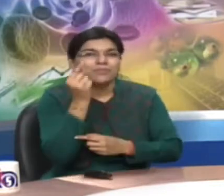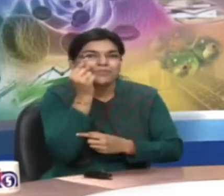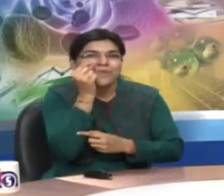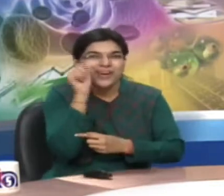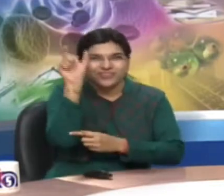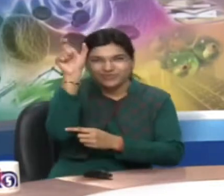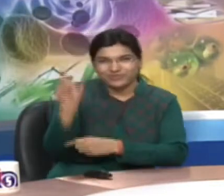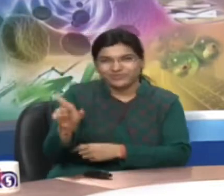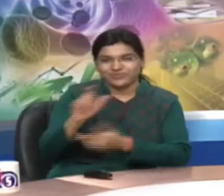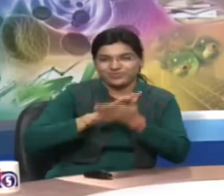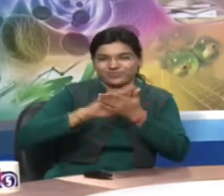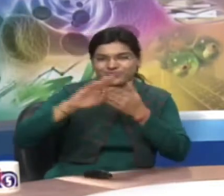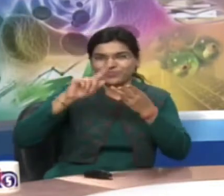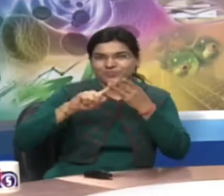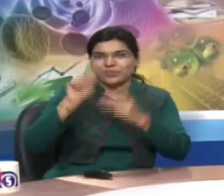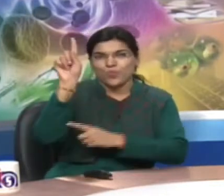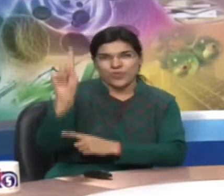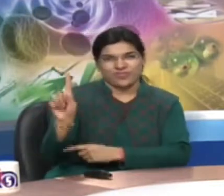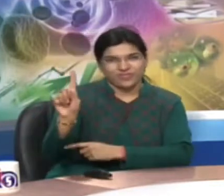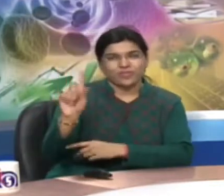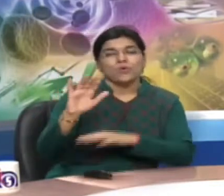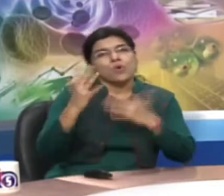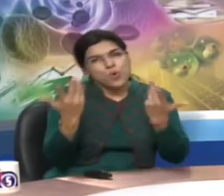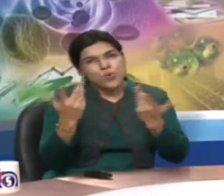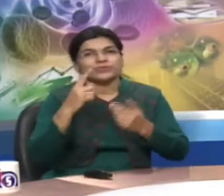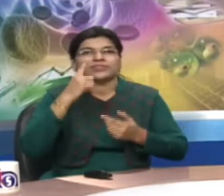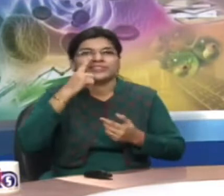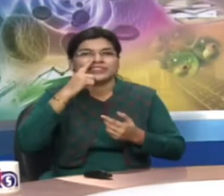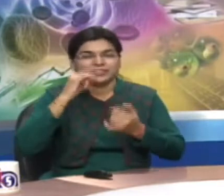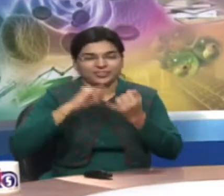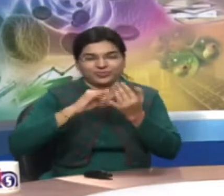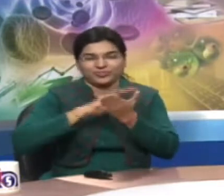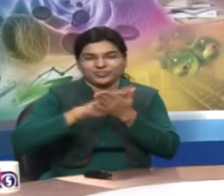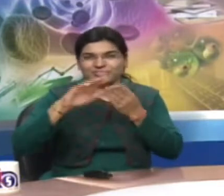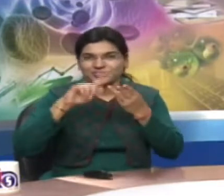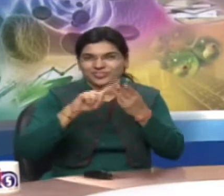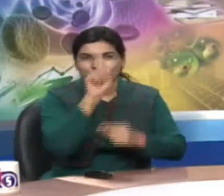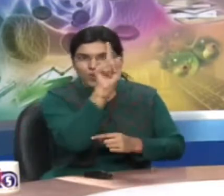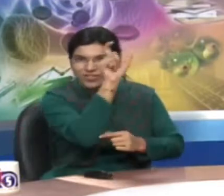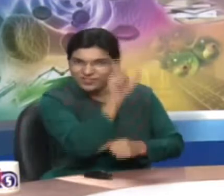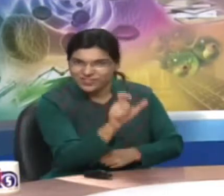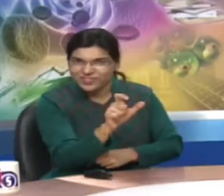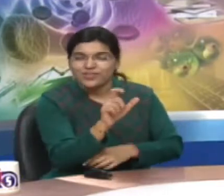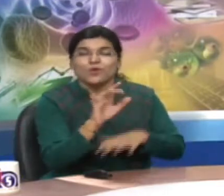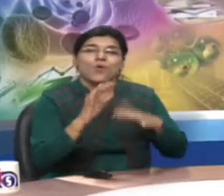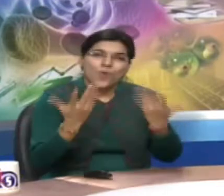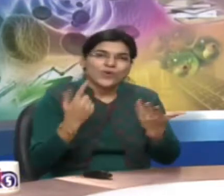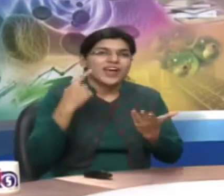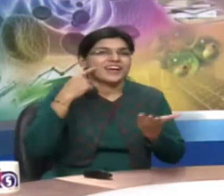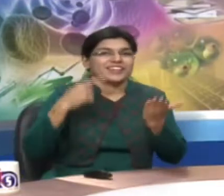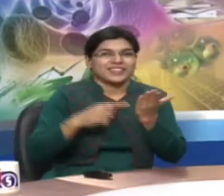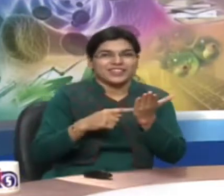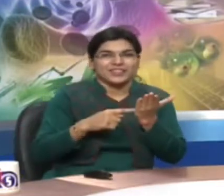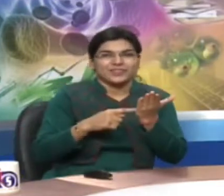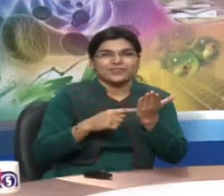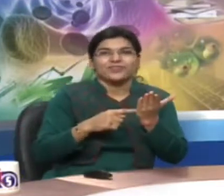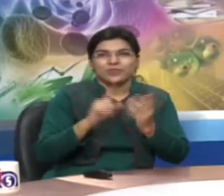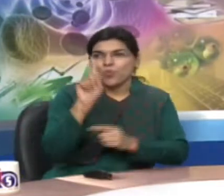used with plural. It is used with he, she, or it.